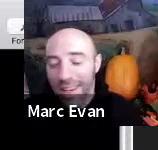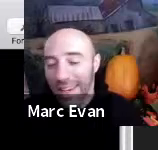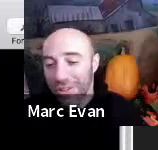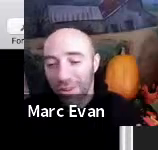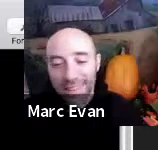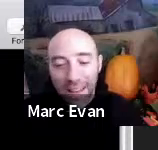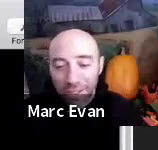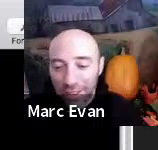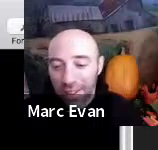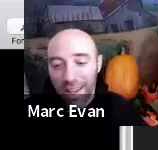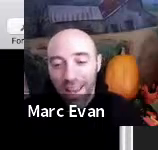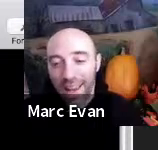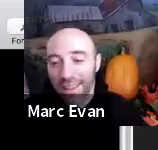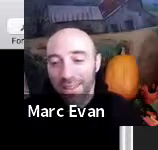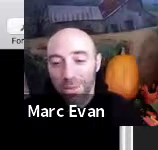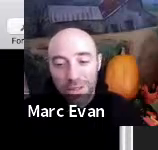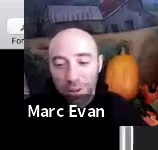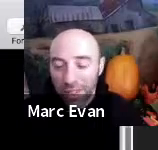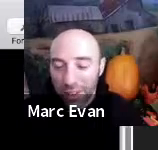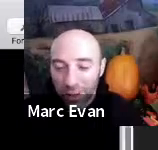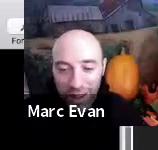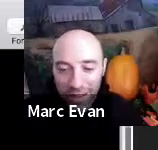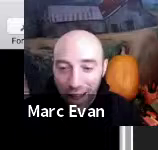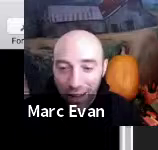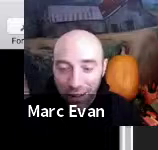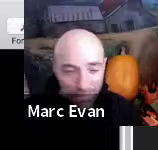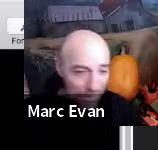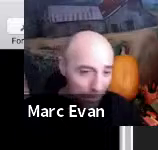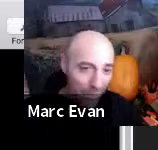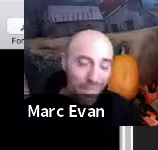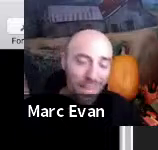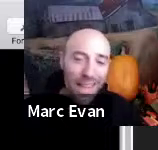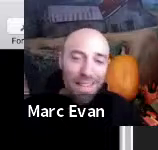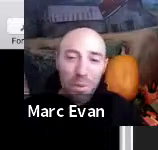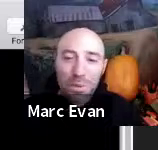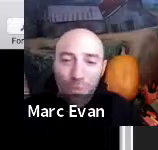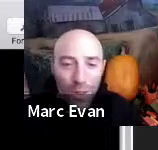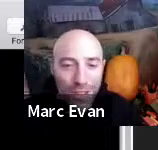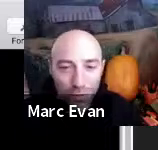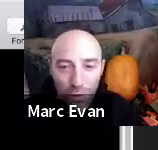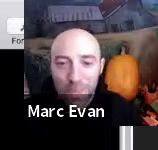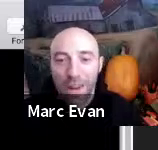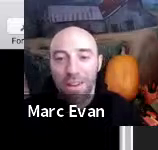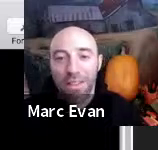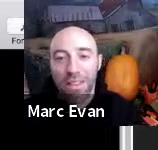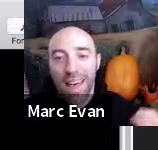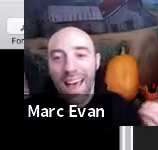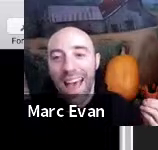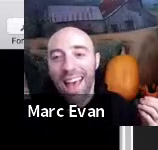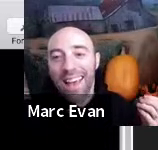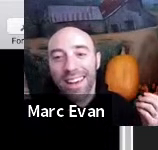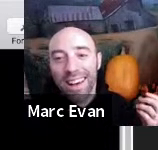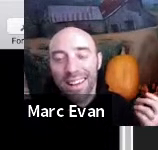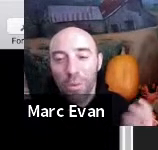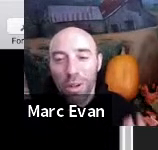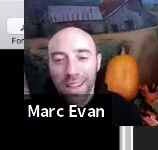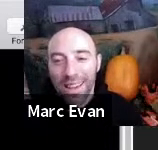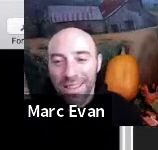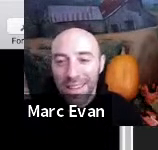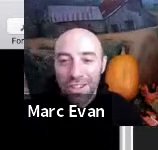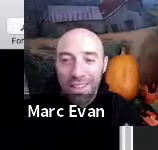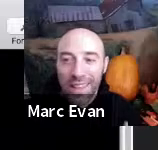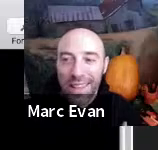heaven. He tricked the devil and was told he couldn't enter hell. And so he was forced to roam the earth. And the